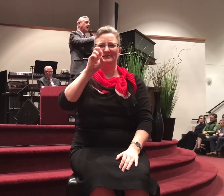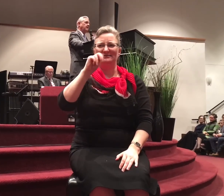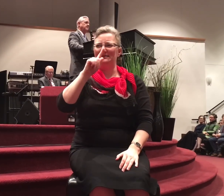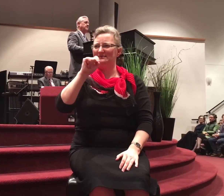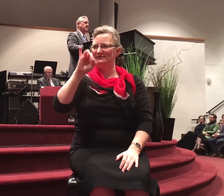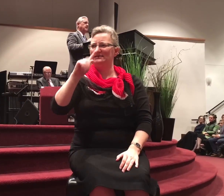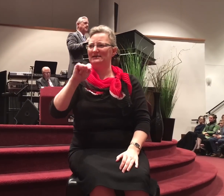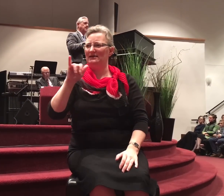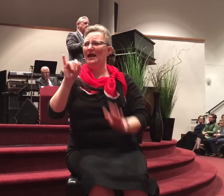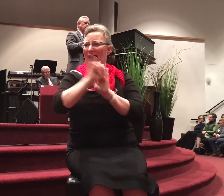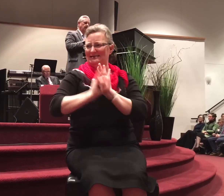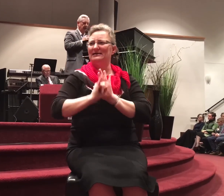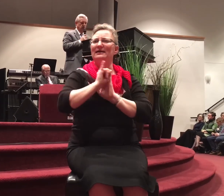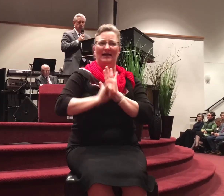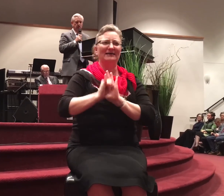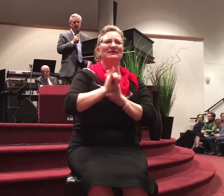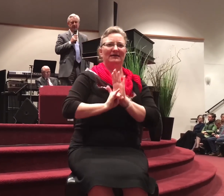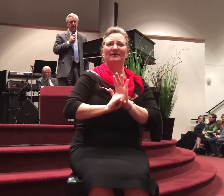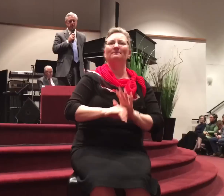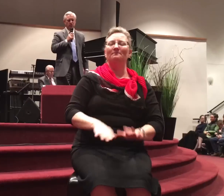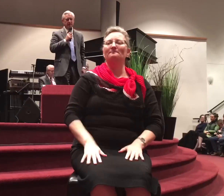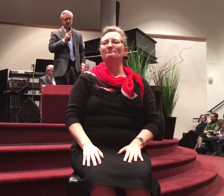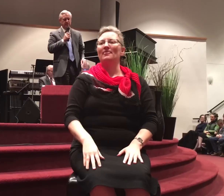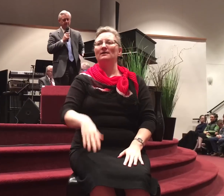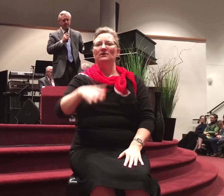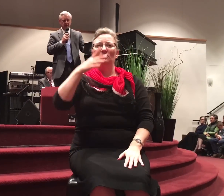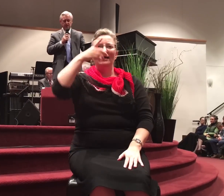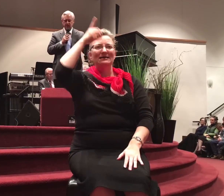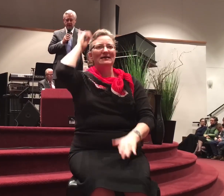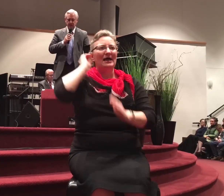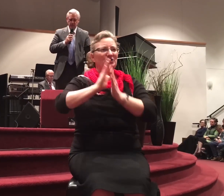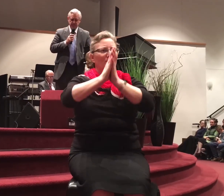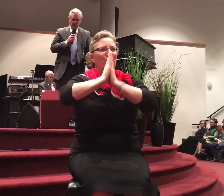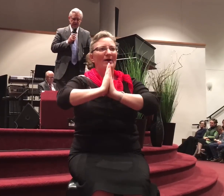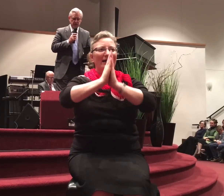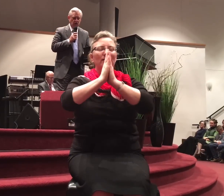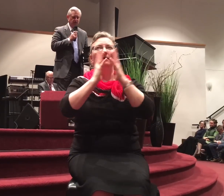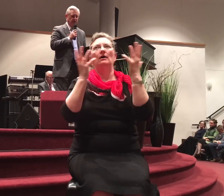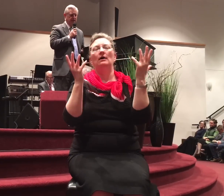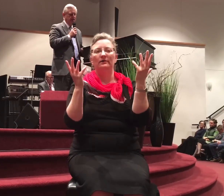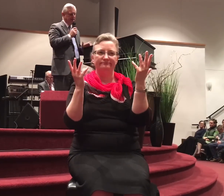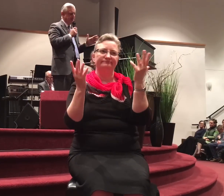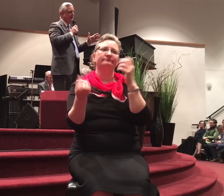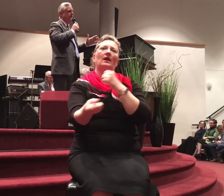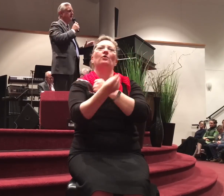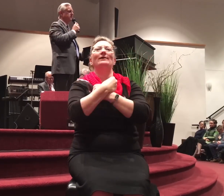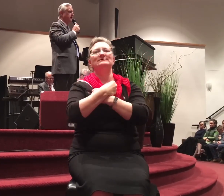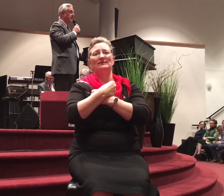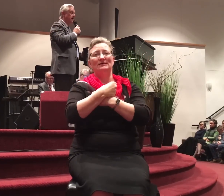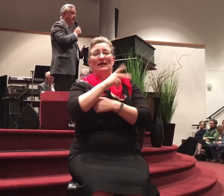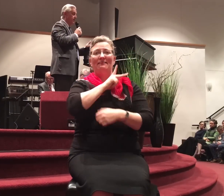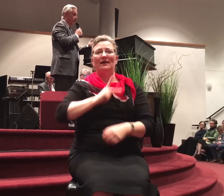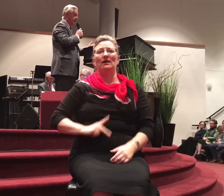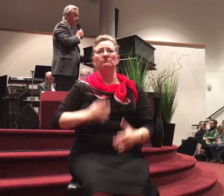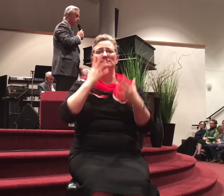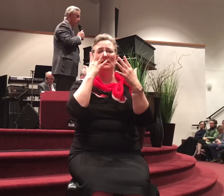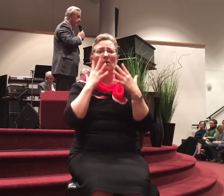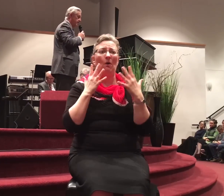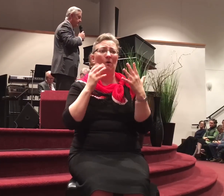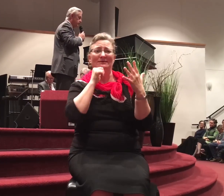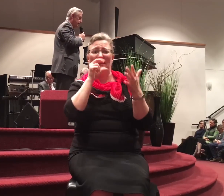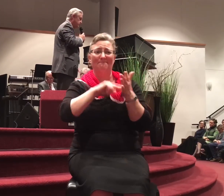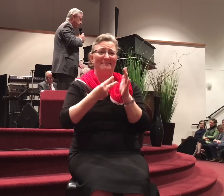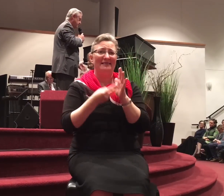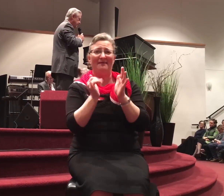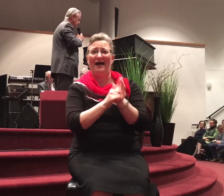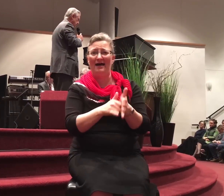Daniel worked. And sure enough, he was arrested. The king was very sorrowful. He didn't intend this. And if you read the story,